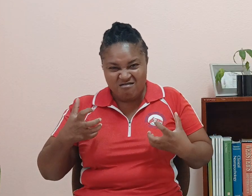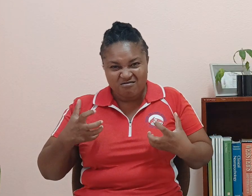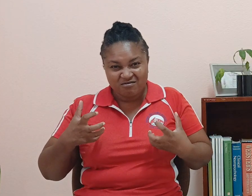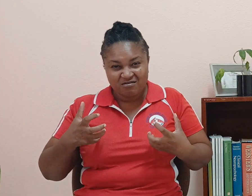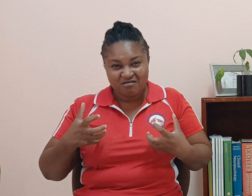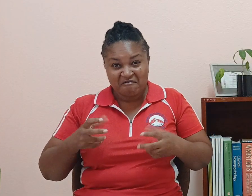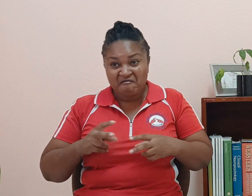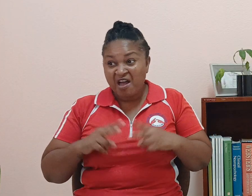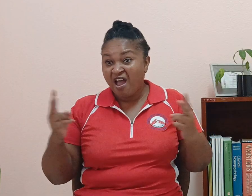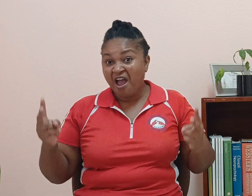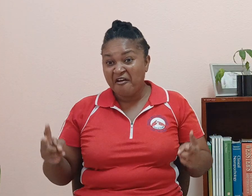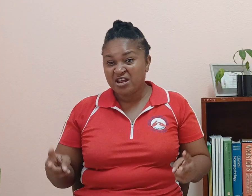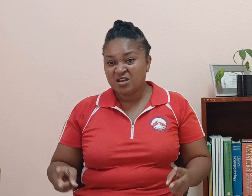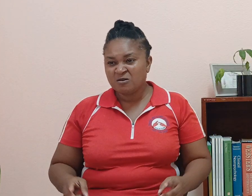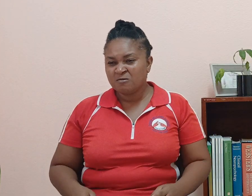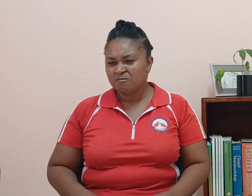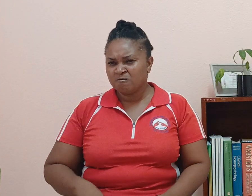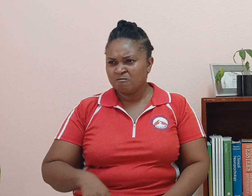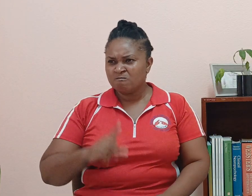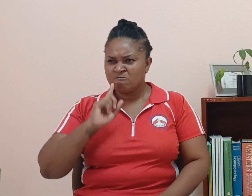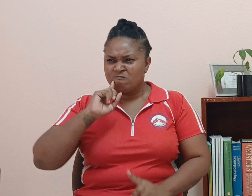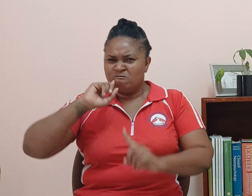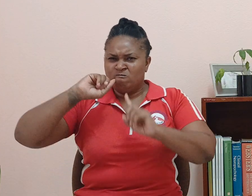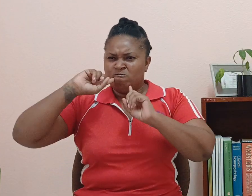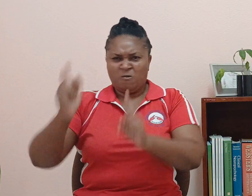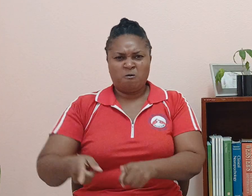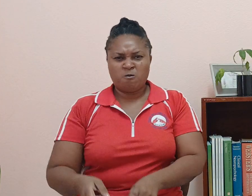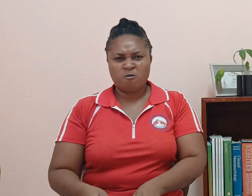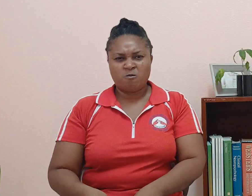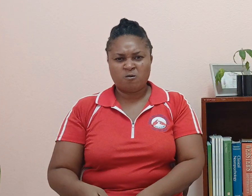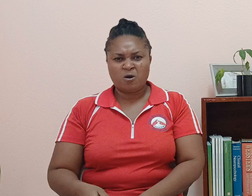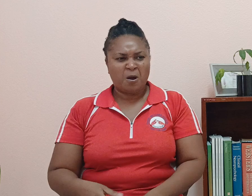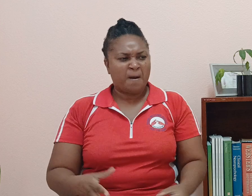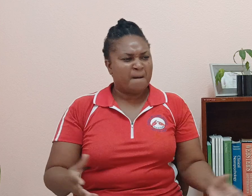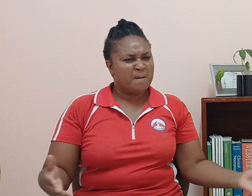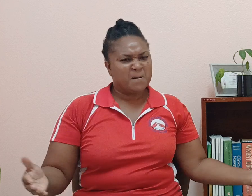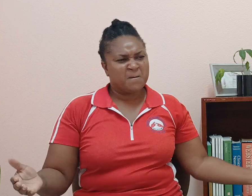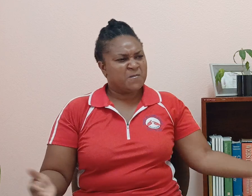and ordered that the three young men be brought to him.